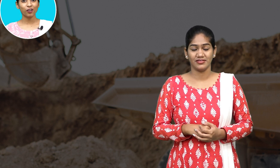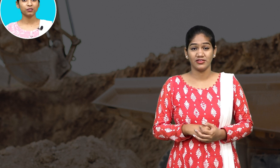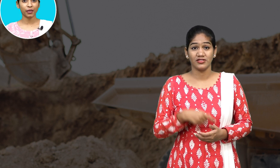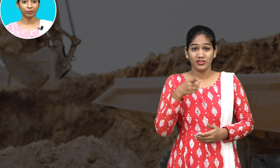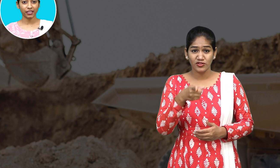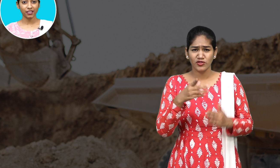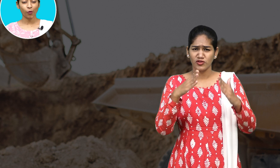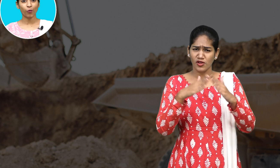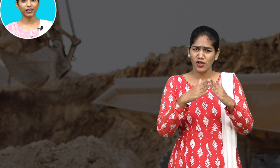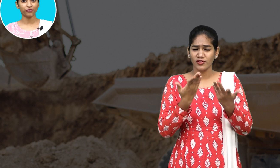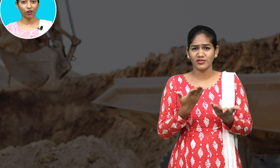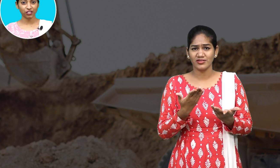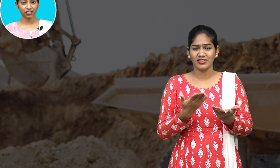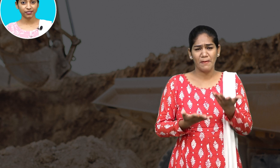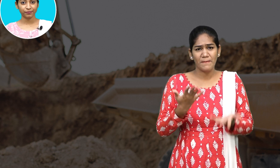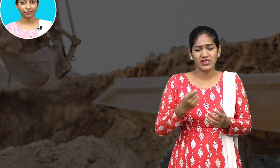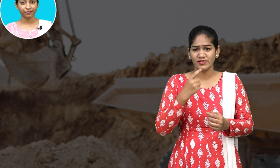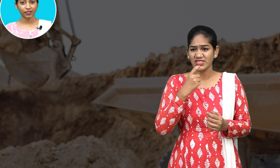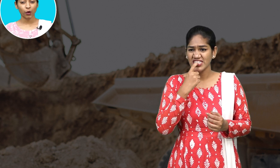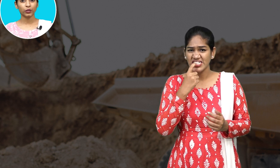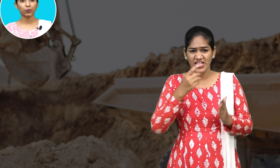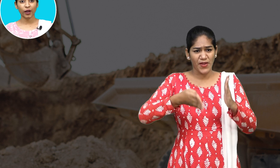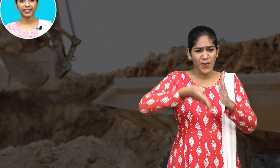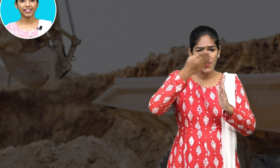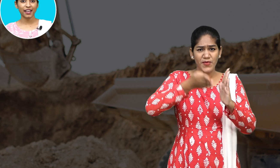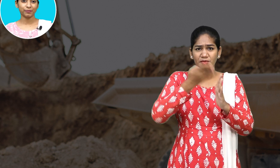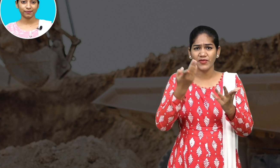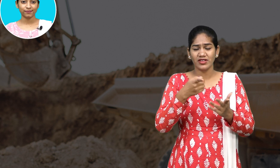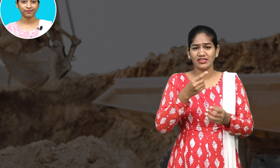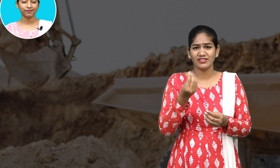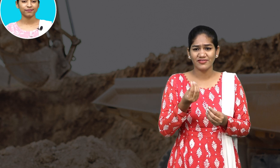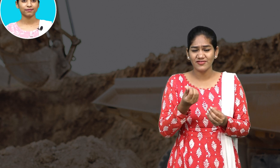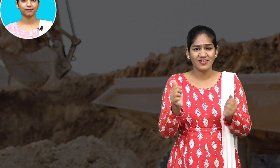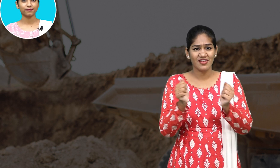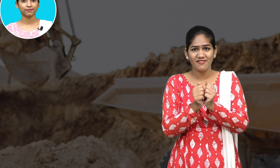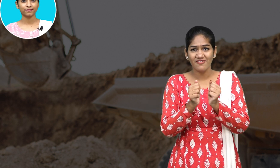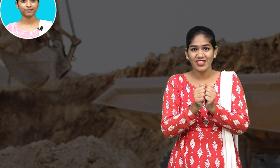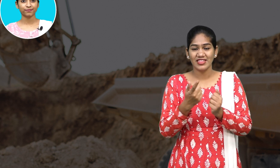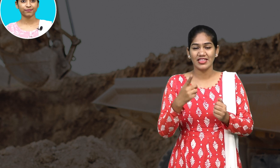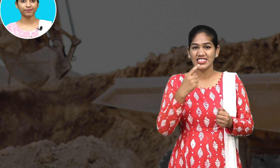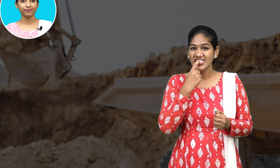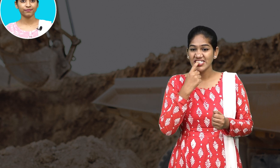Your house may be whitewashed with white lime.